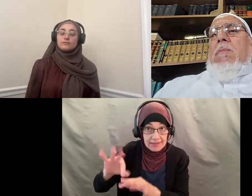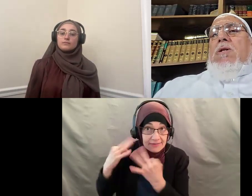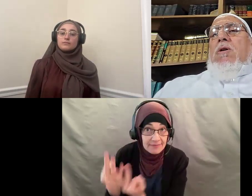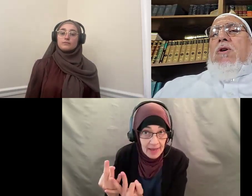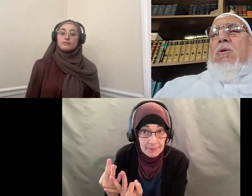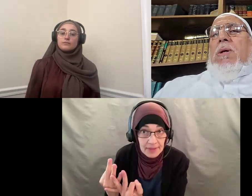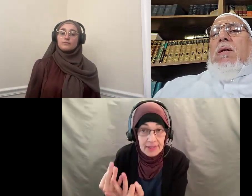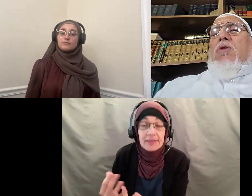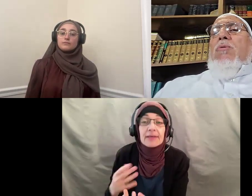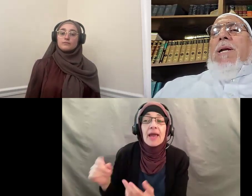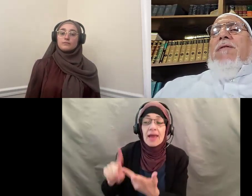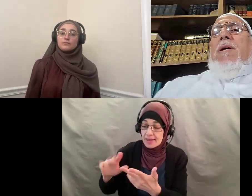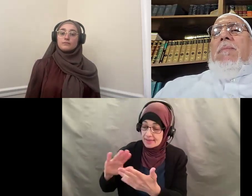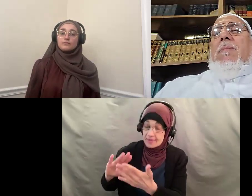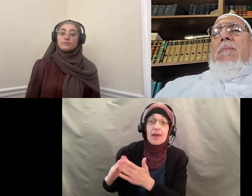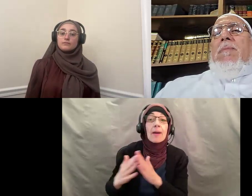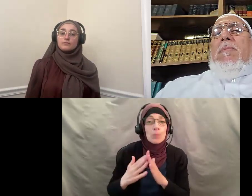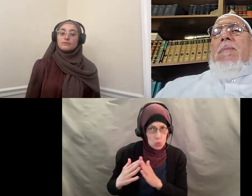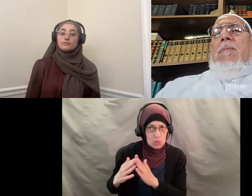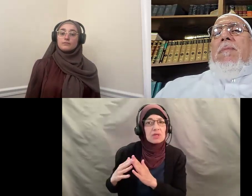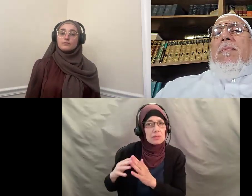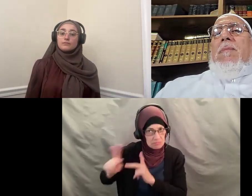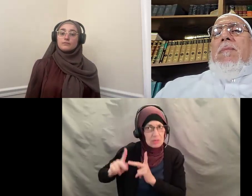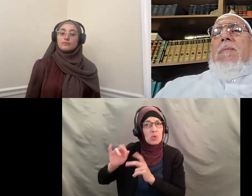and members of the community who believed him.